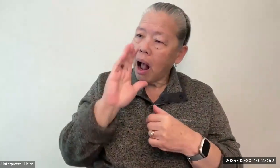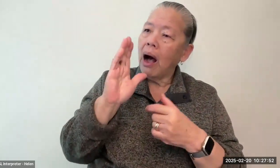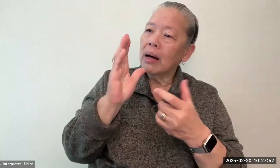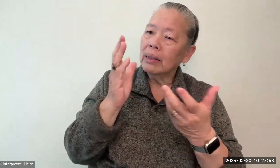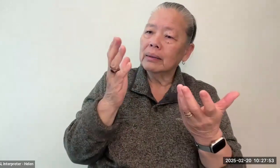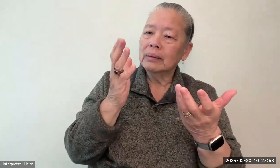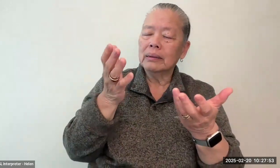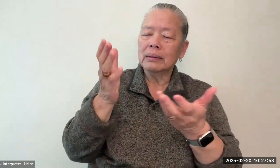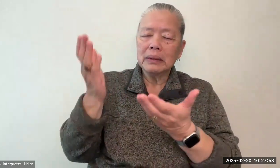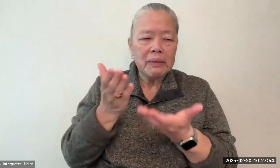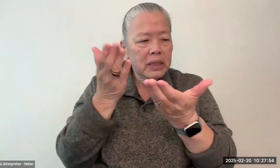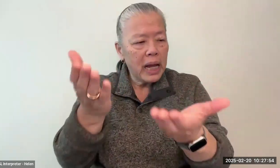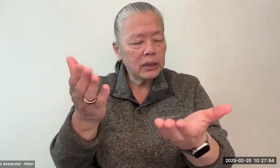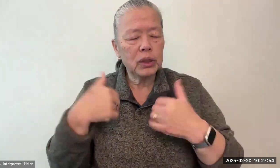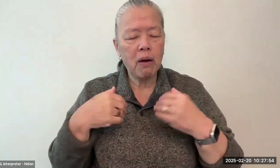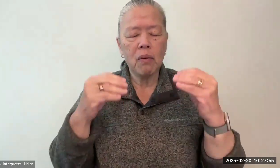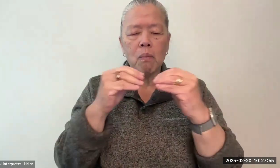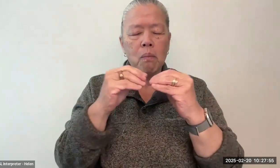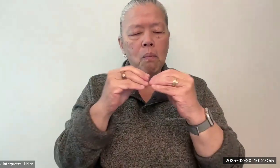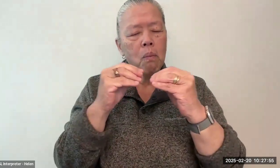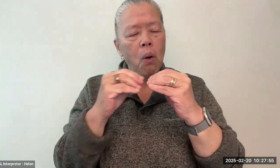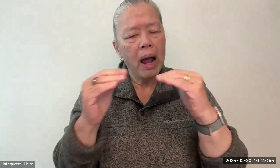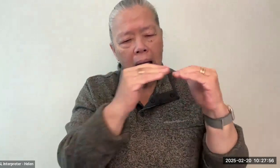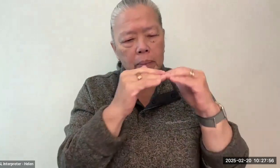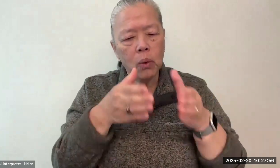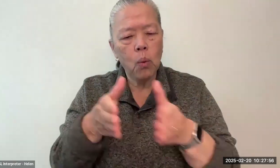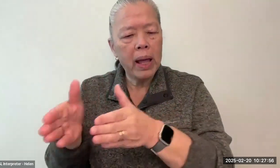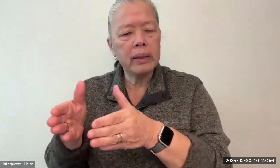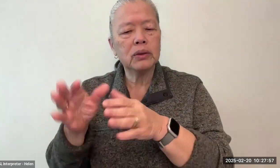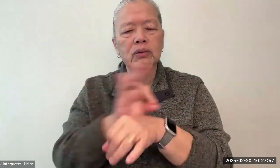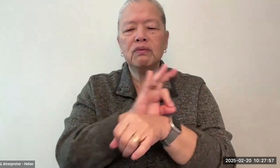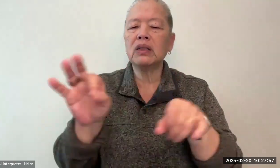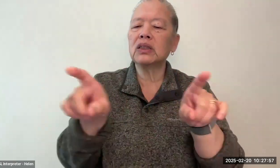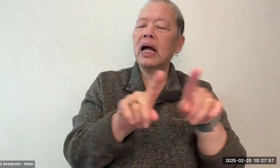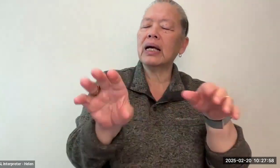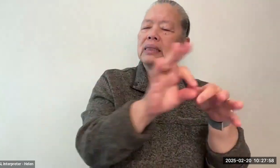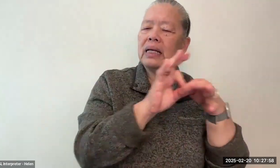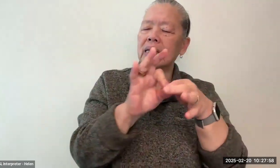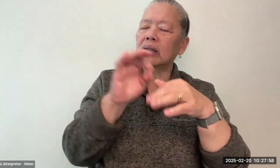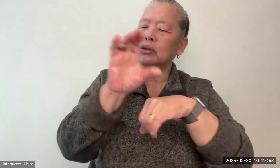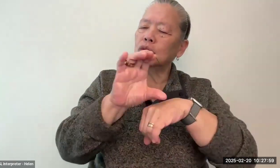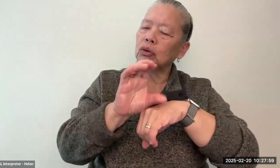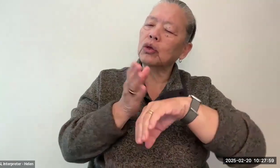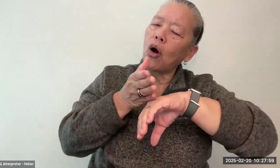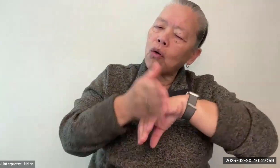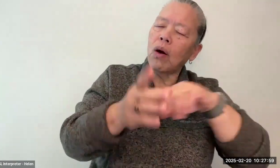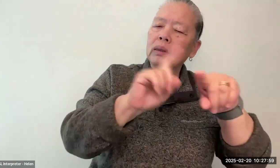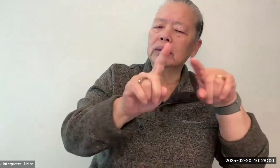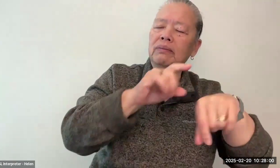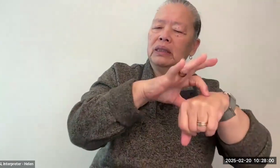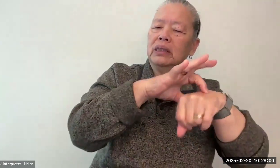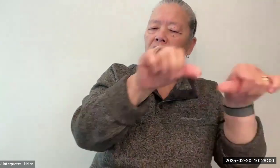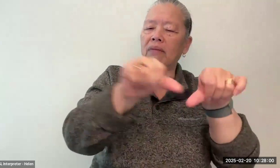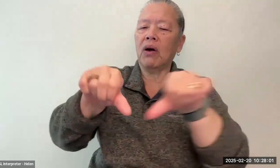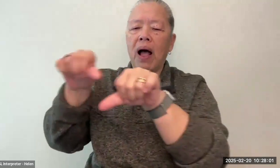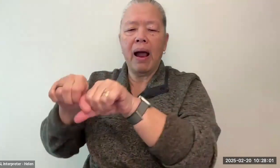live into new and more equitable ways of being the connectional Church together across geographic borders.